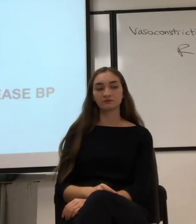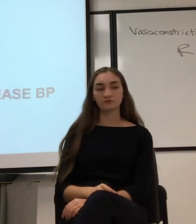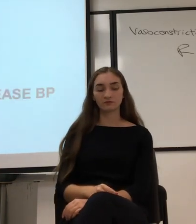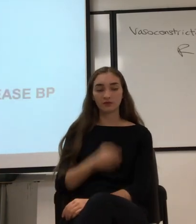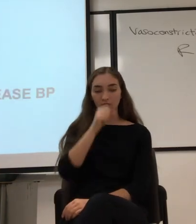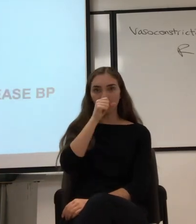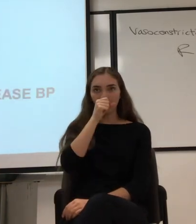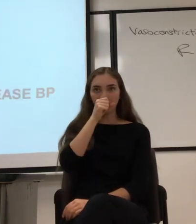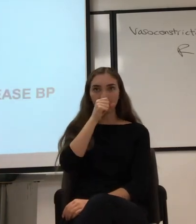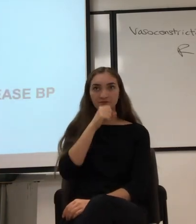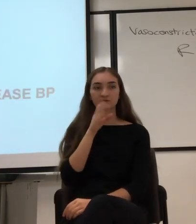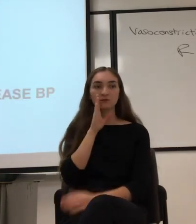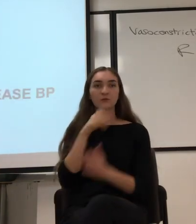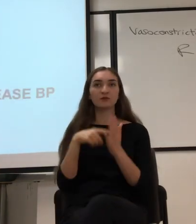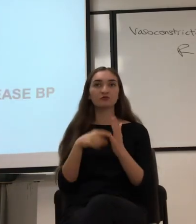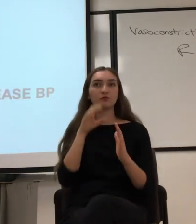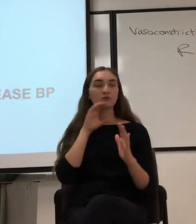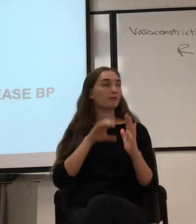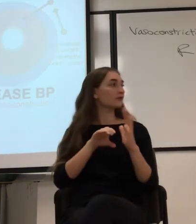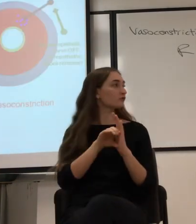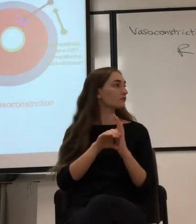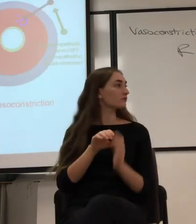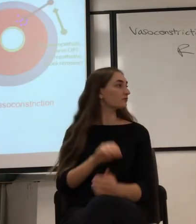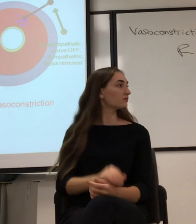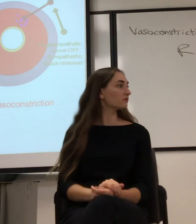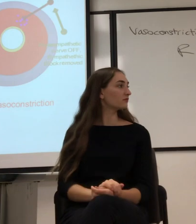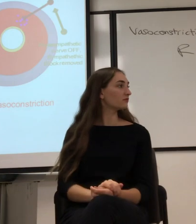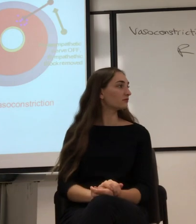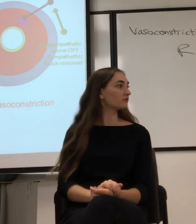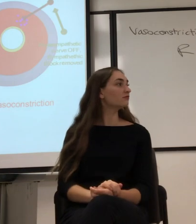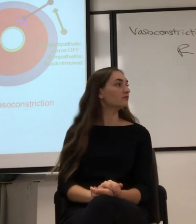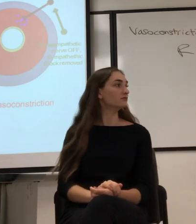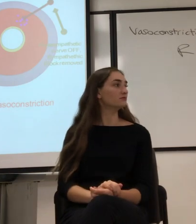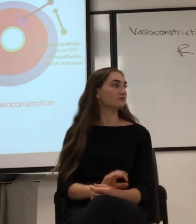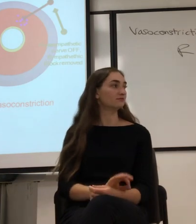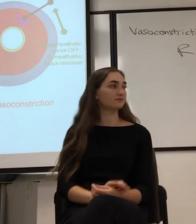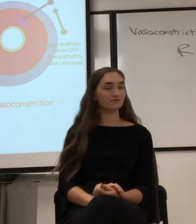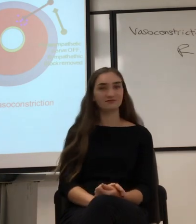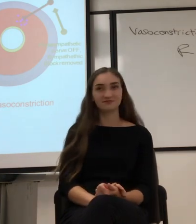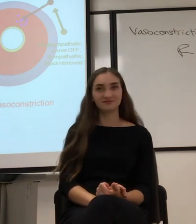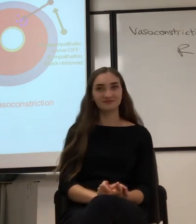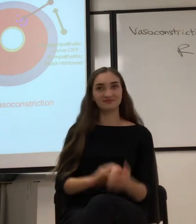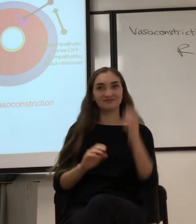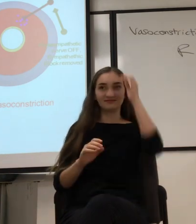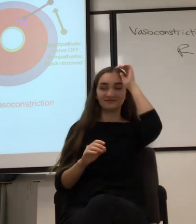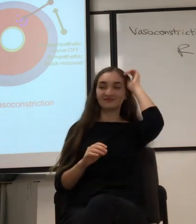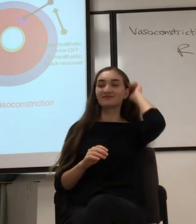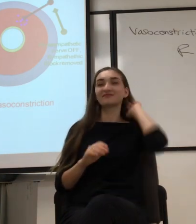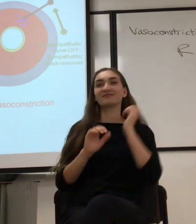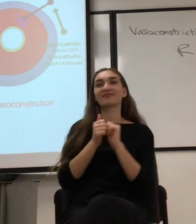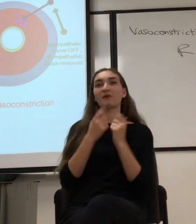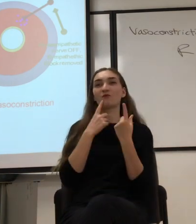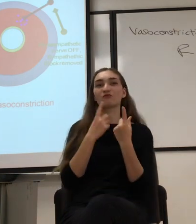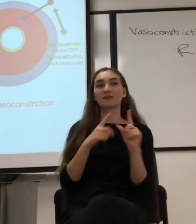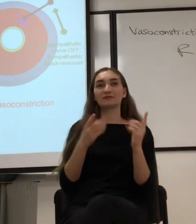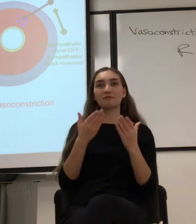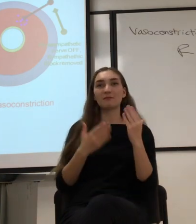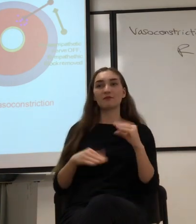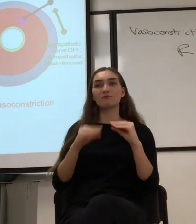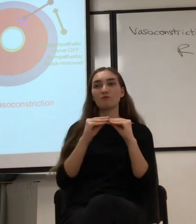Let me show you a picture of that. Arterioles increase BP. Here's how it works. Maybe you're more or less dilated